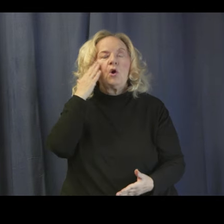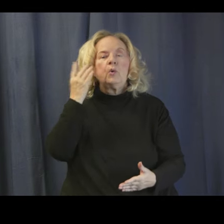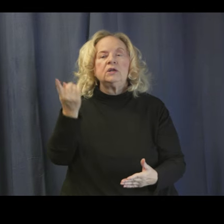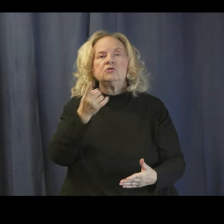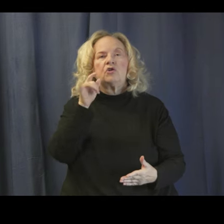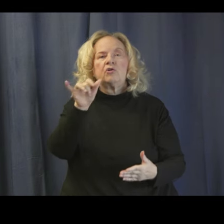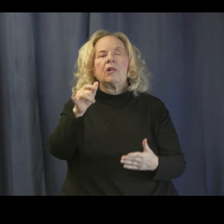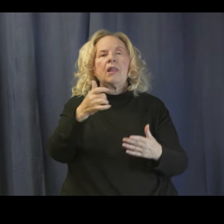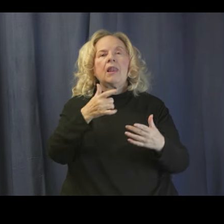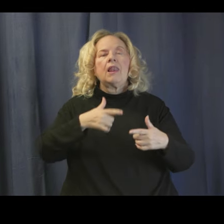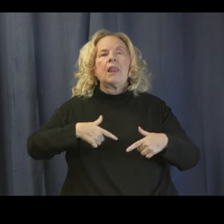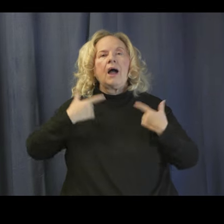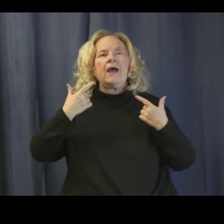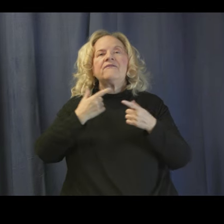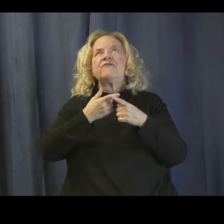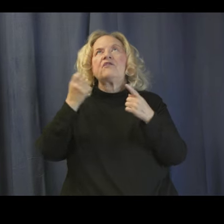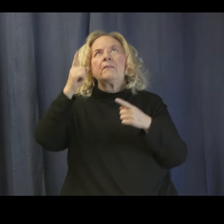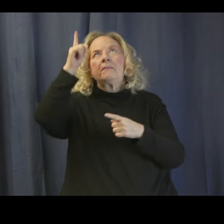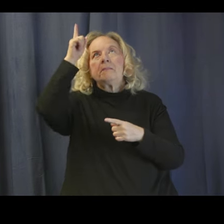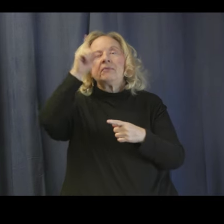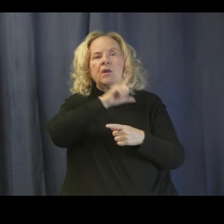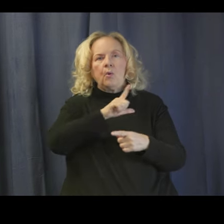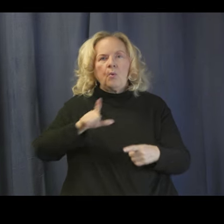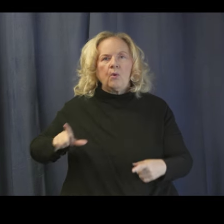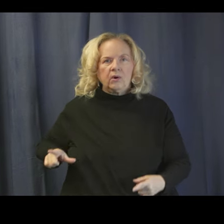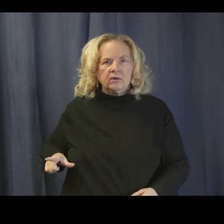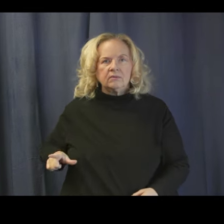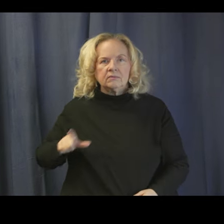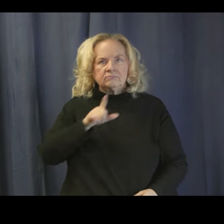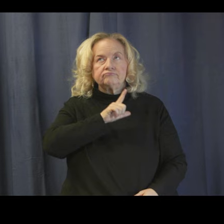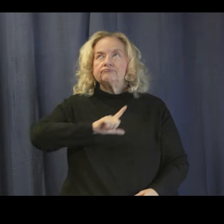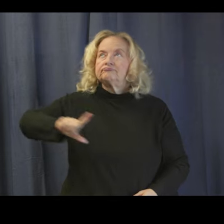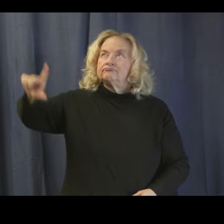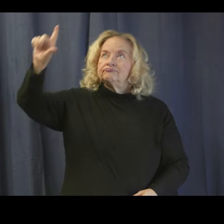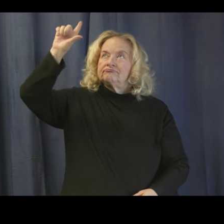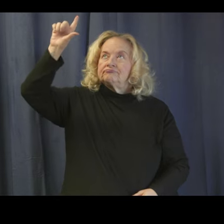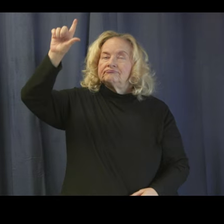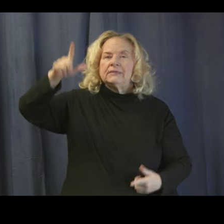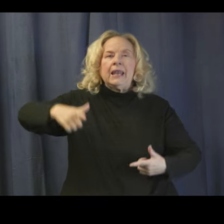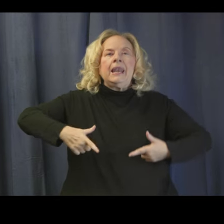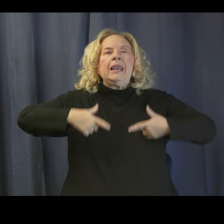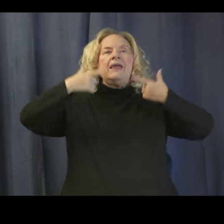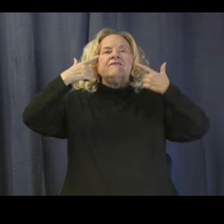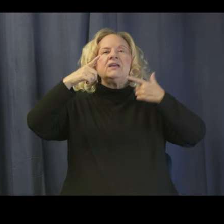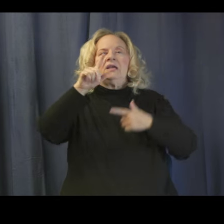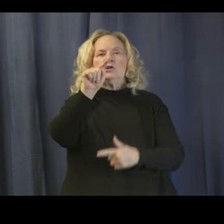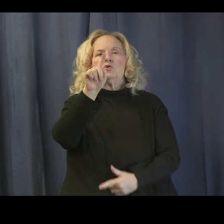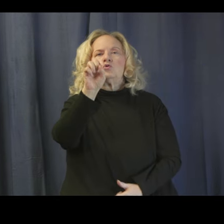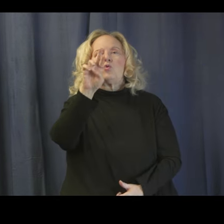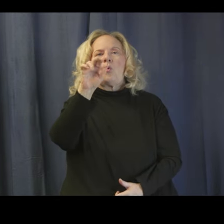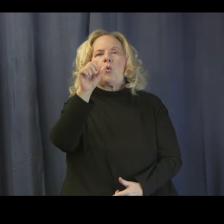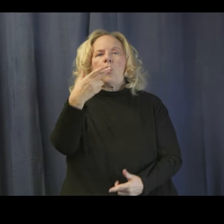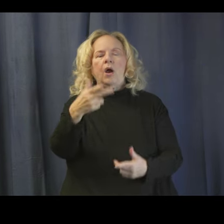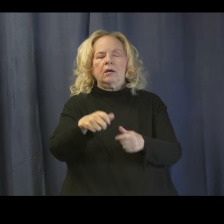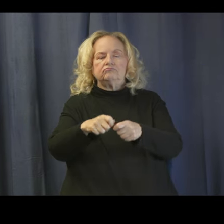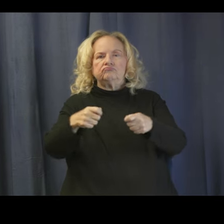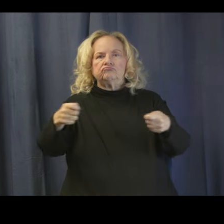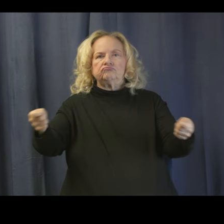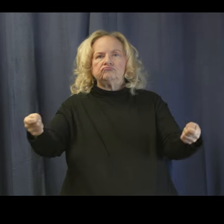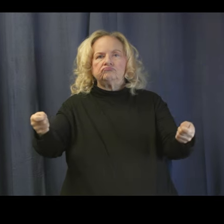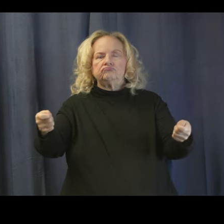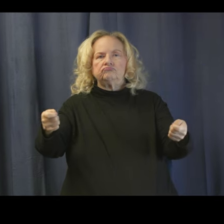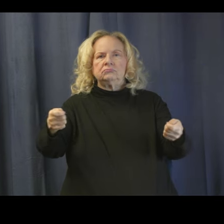we know eternal life comes from the Lord, right? And he is the living Torah,